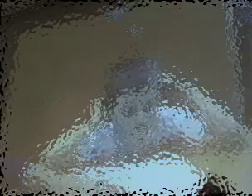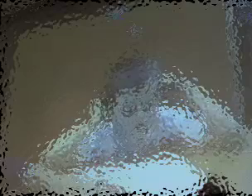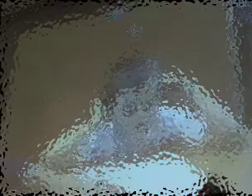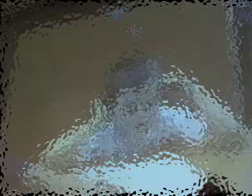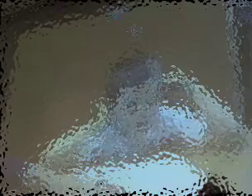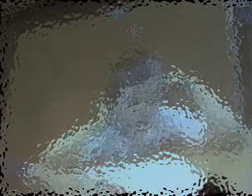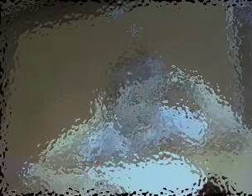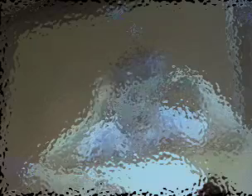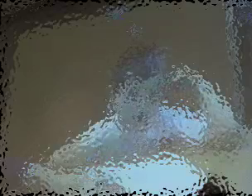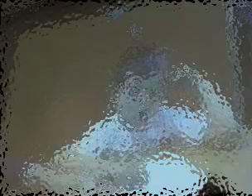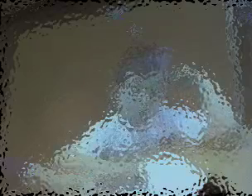Okay.